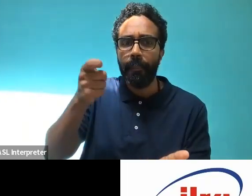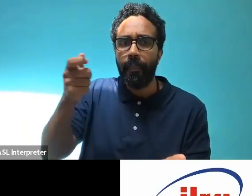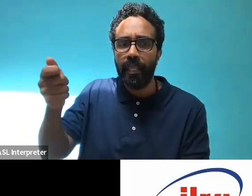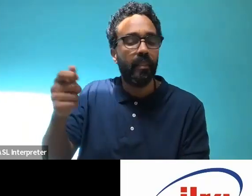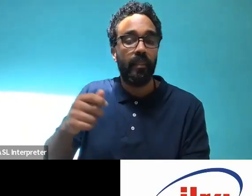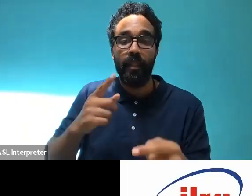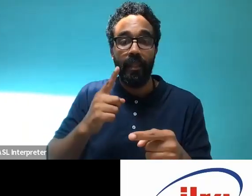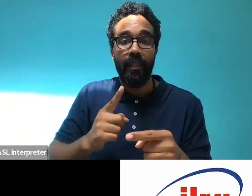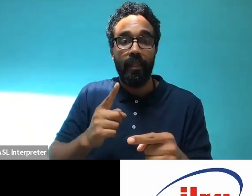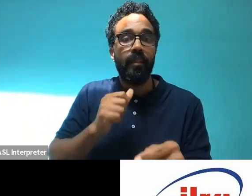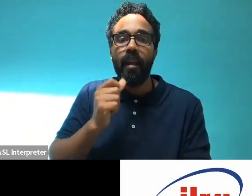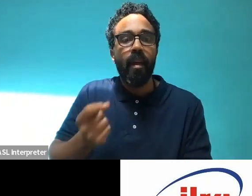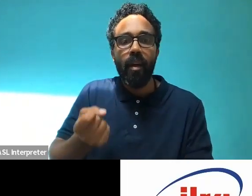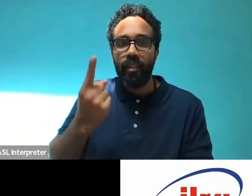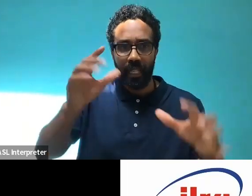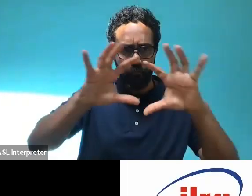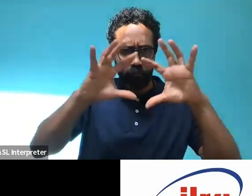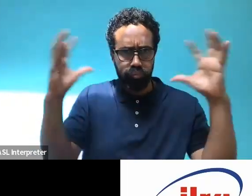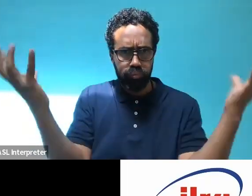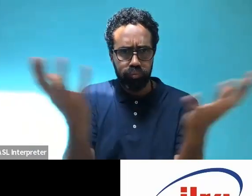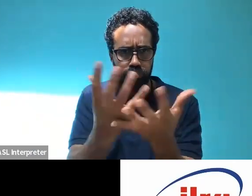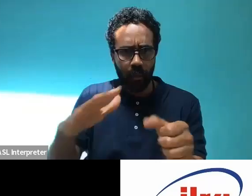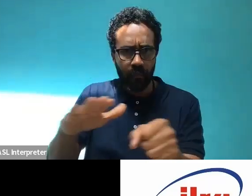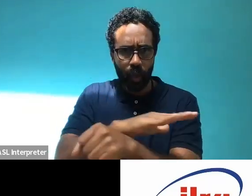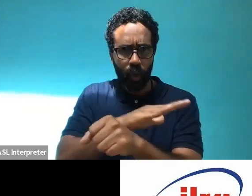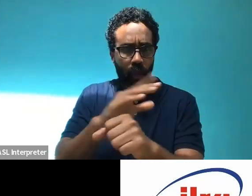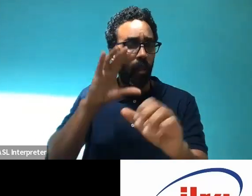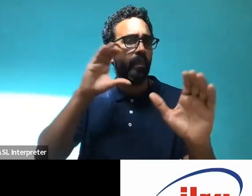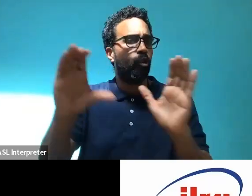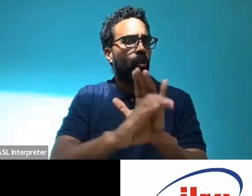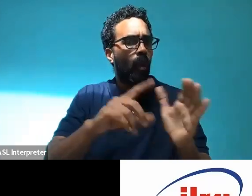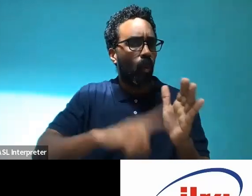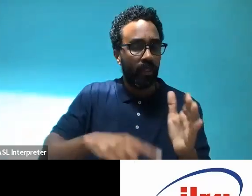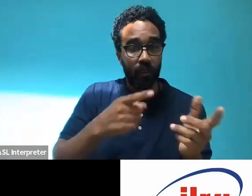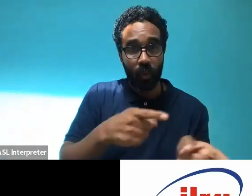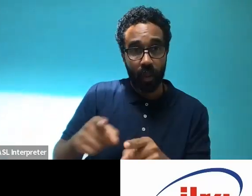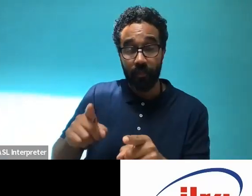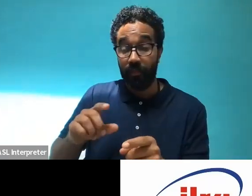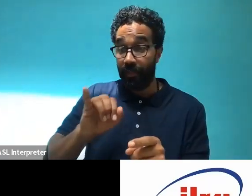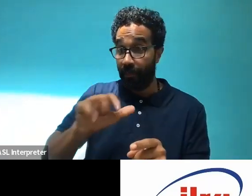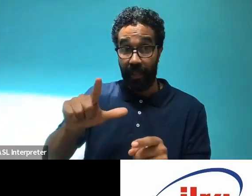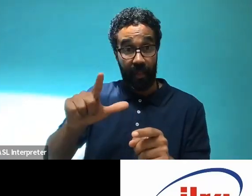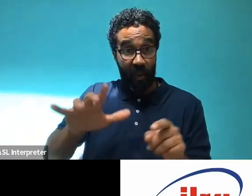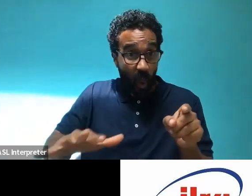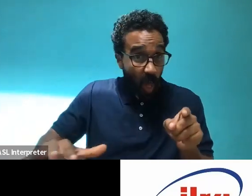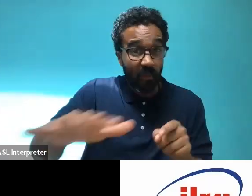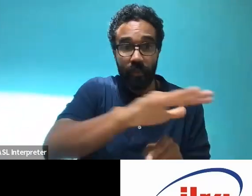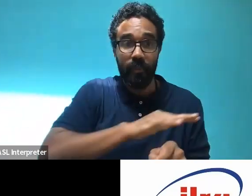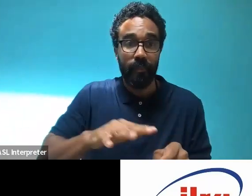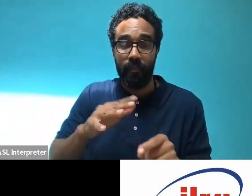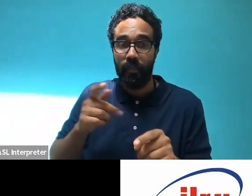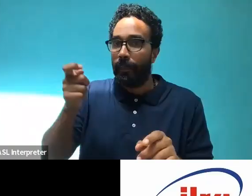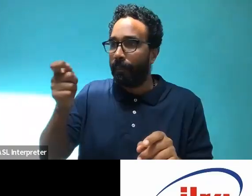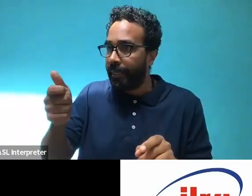a comprehensive profile of what's going on in the independent living movement. And that's something